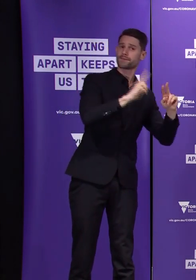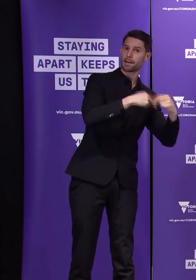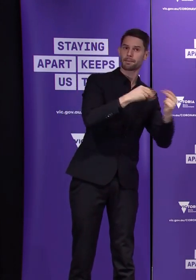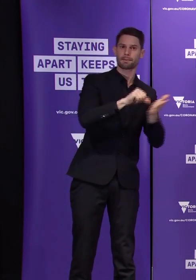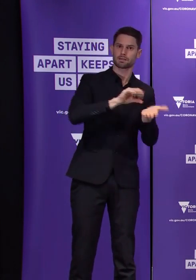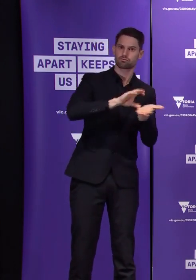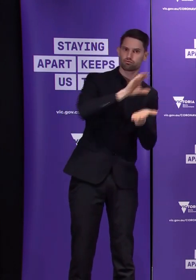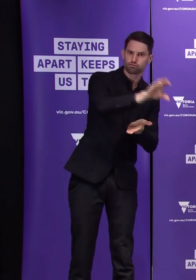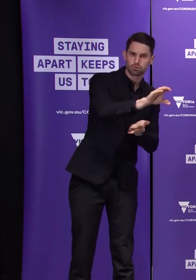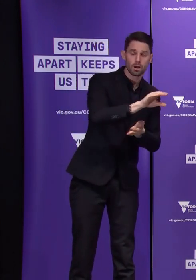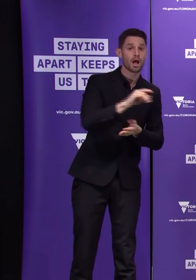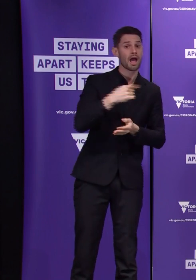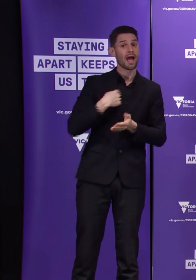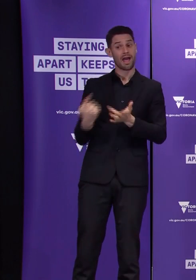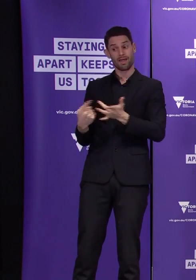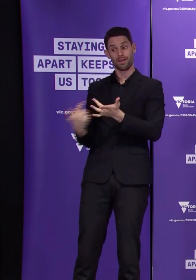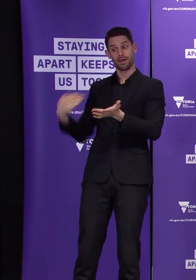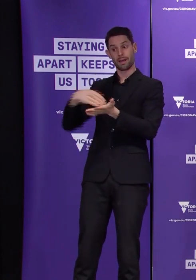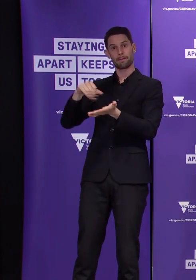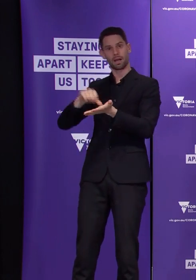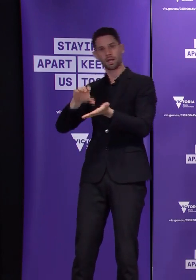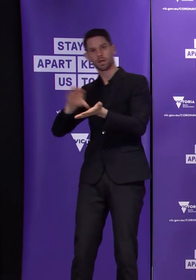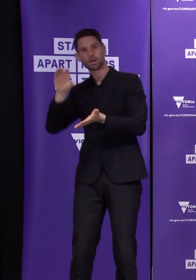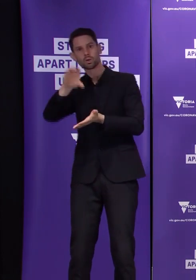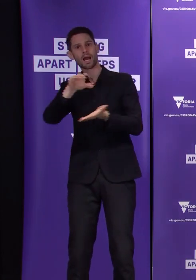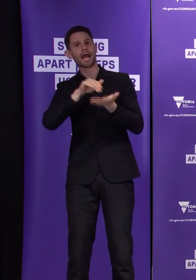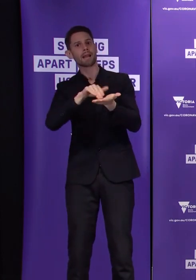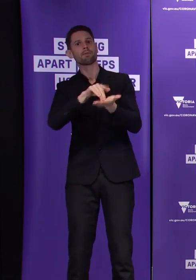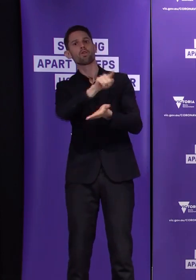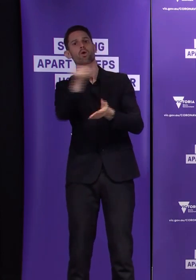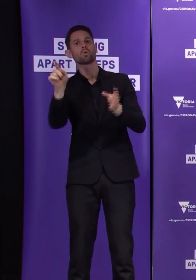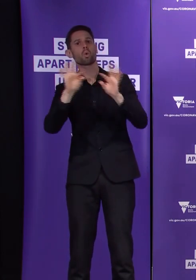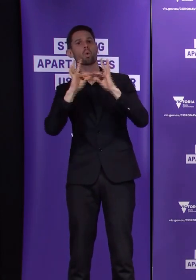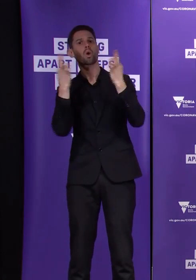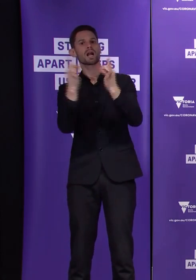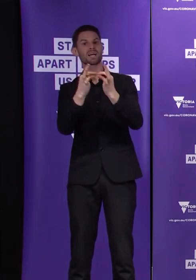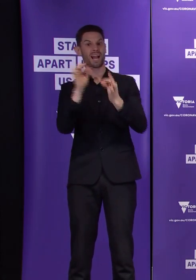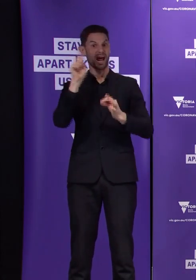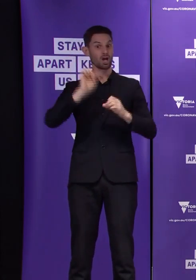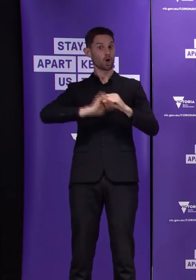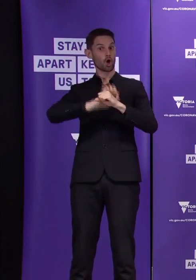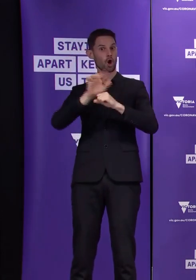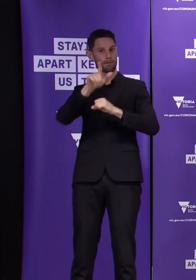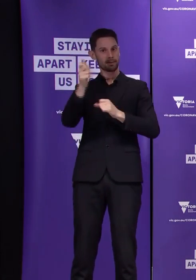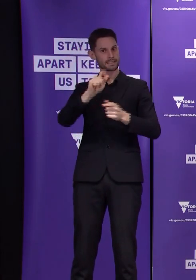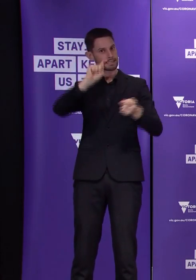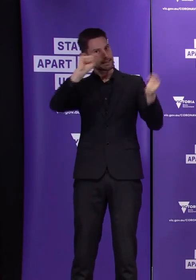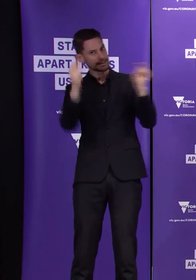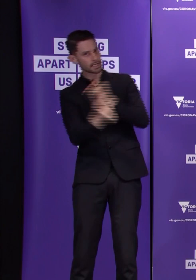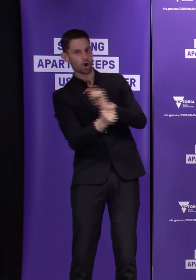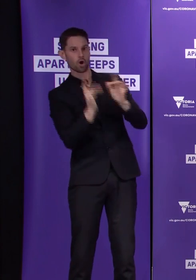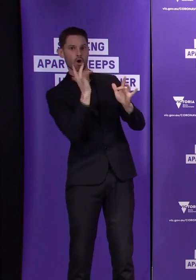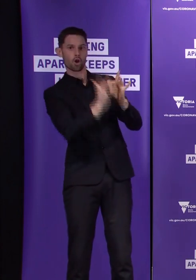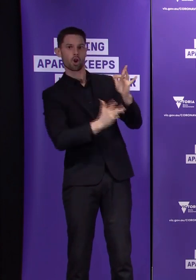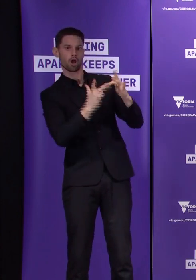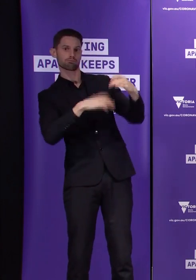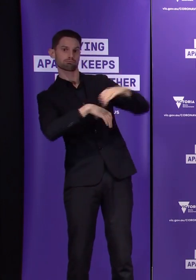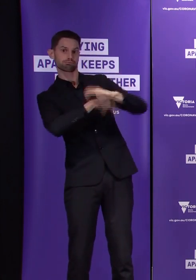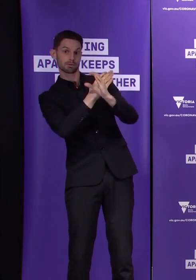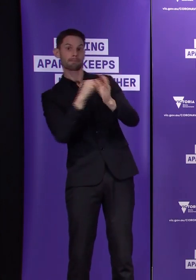course the support for organisations, those service providers, to adapt their service models and to be as responsive as they can be in